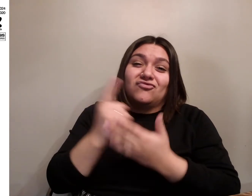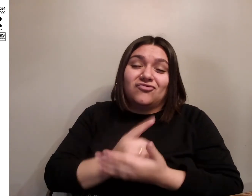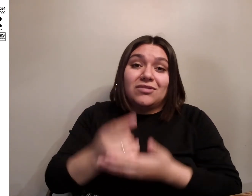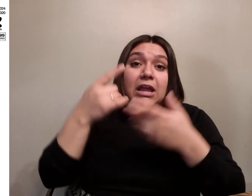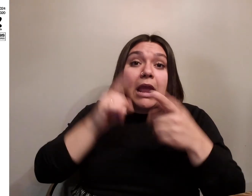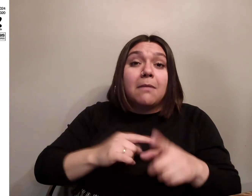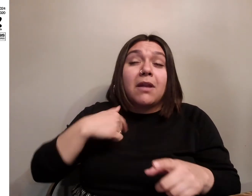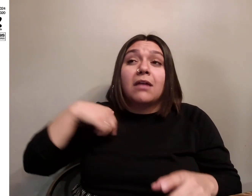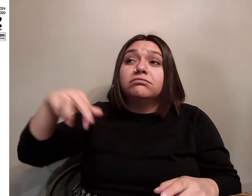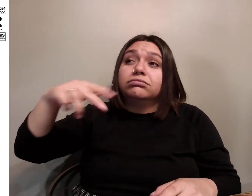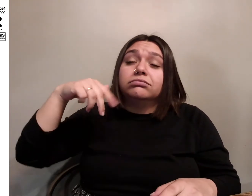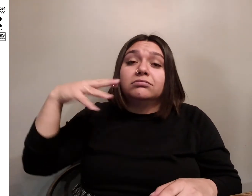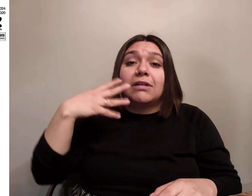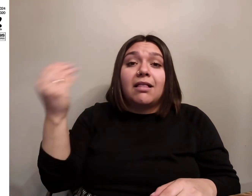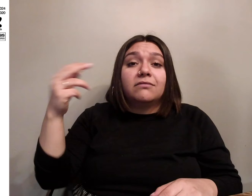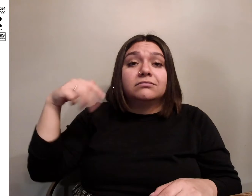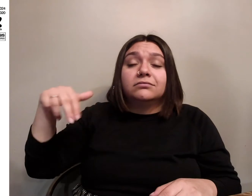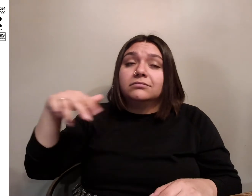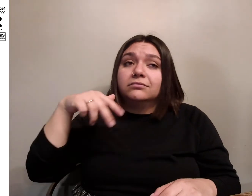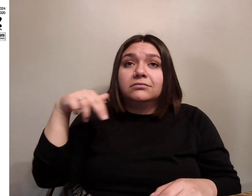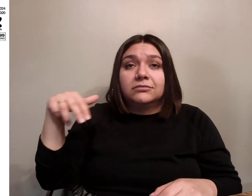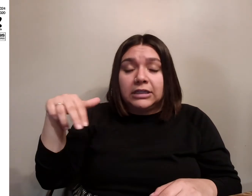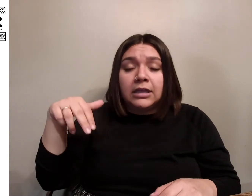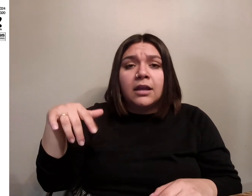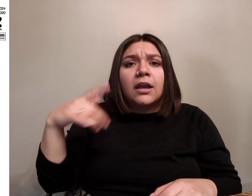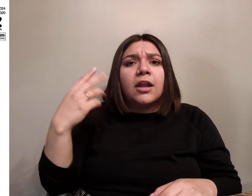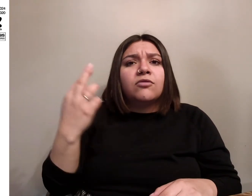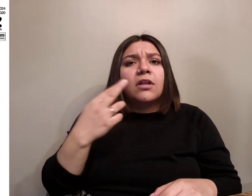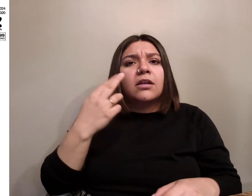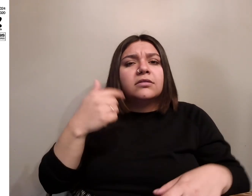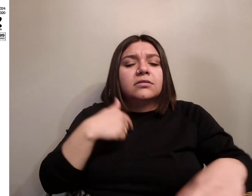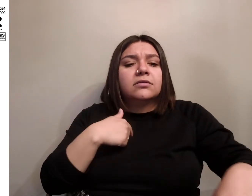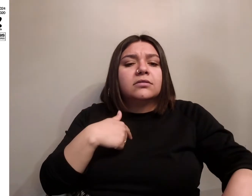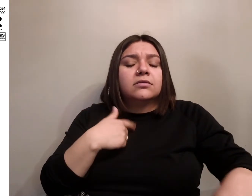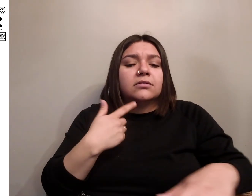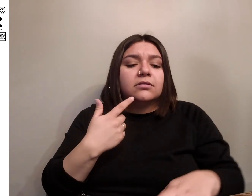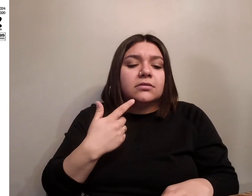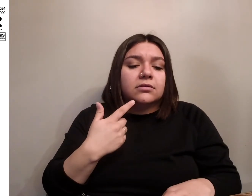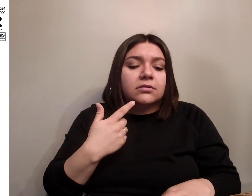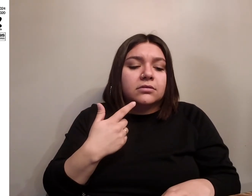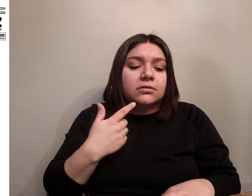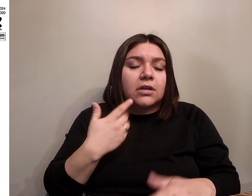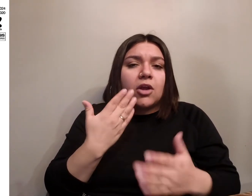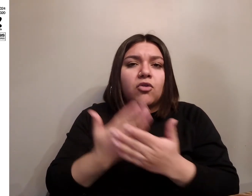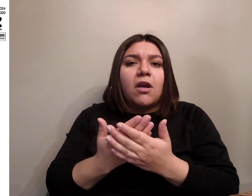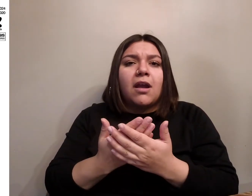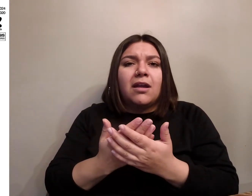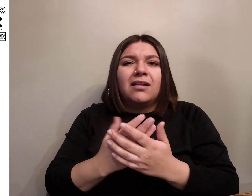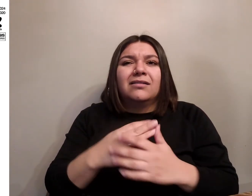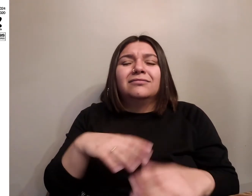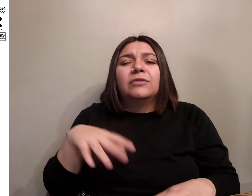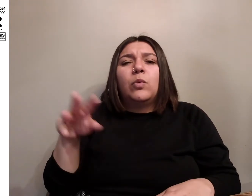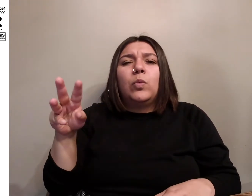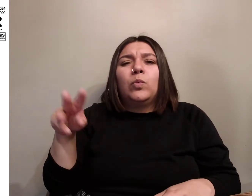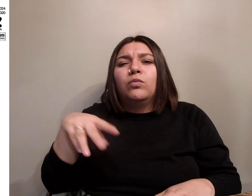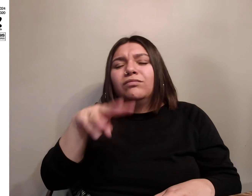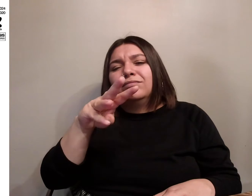and exhausted, and I'd been traveling for weeks. And I went out and wandered around and found myself